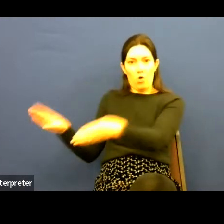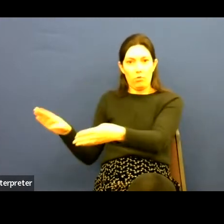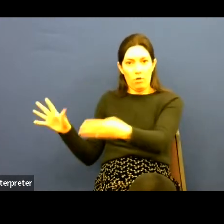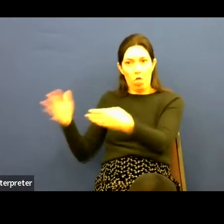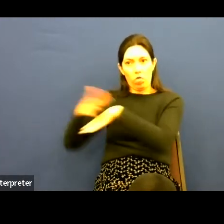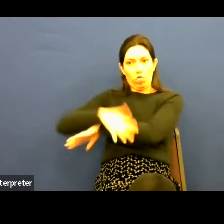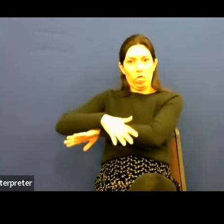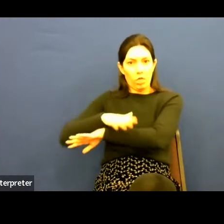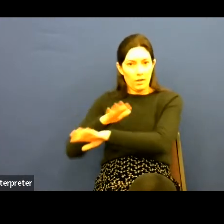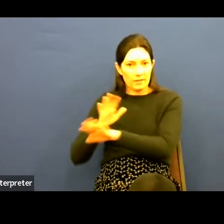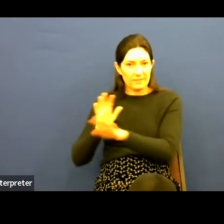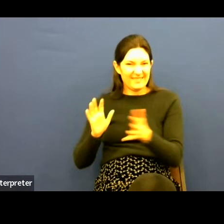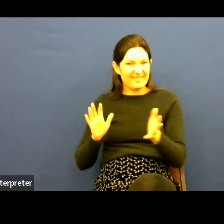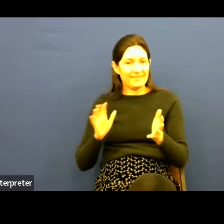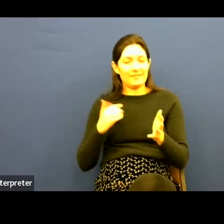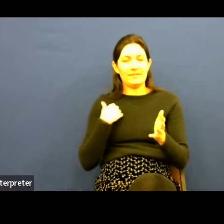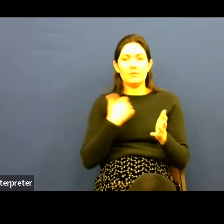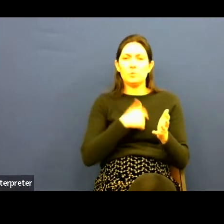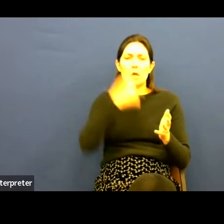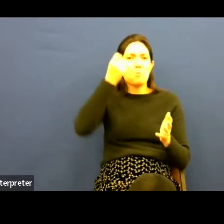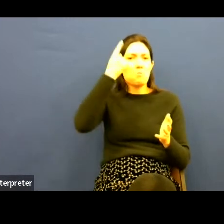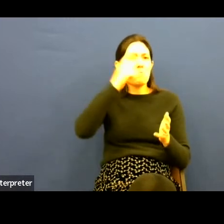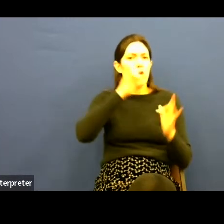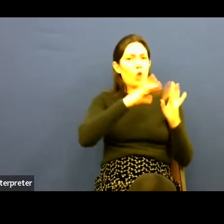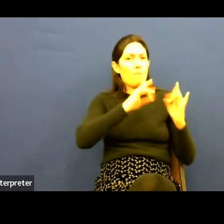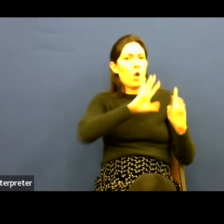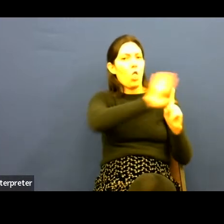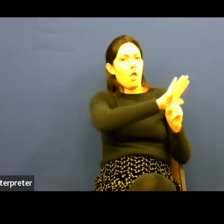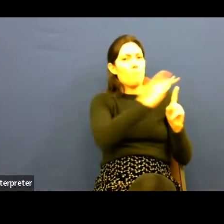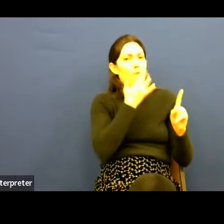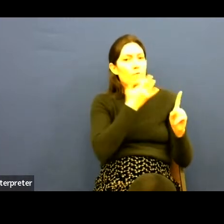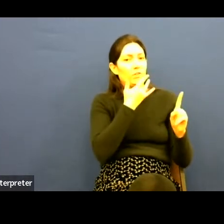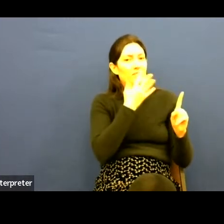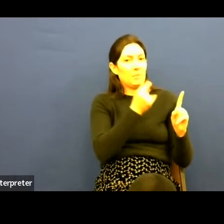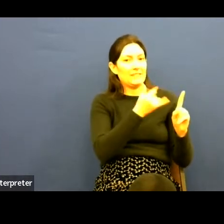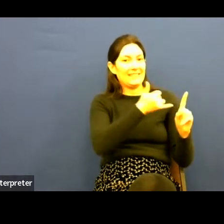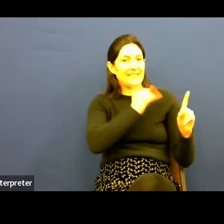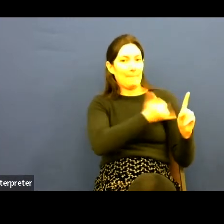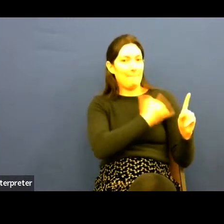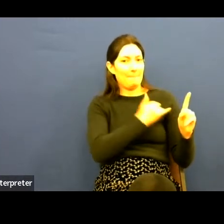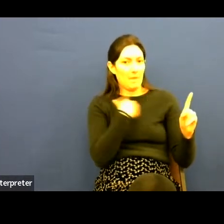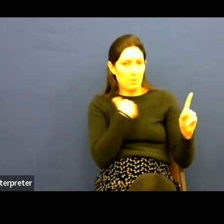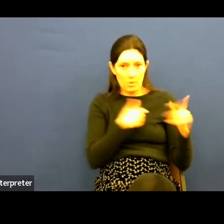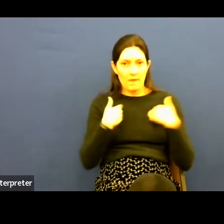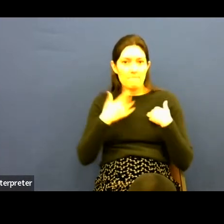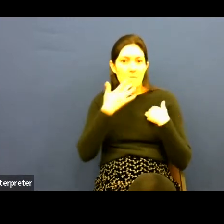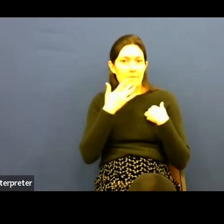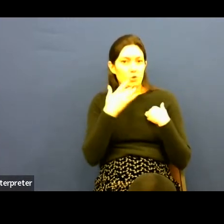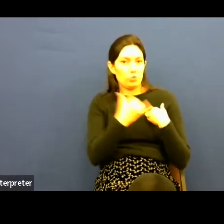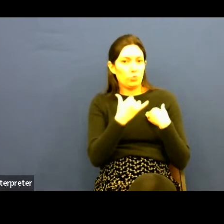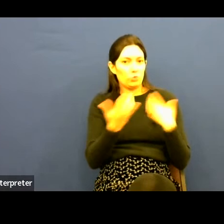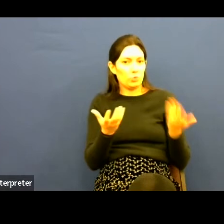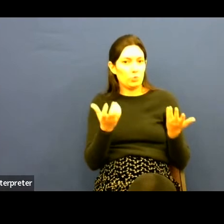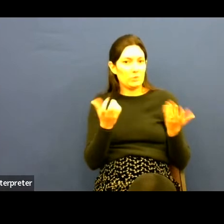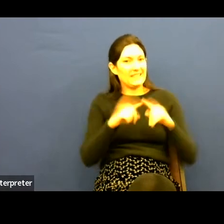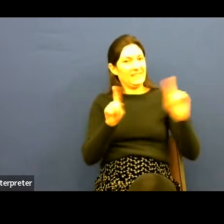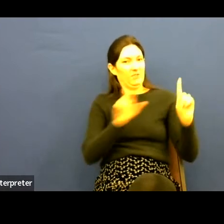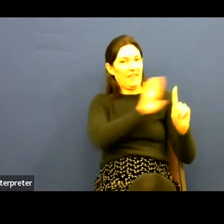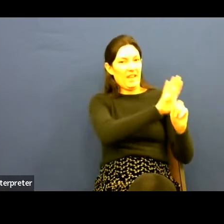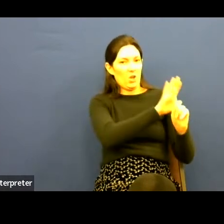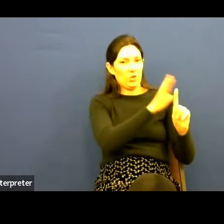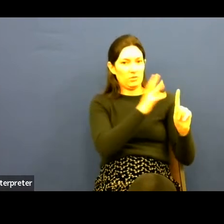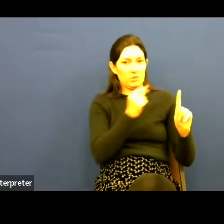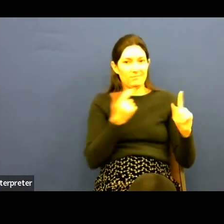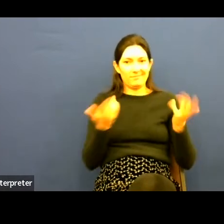I understand that they have certain things they want to see, but so do we. No. And so, I guess I don't